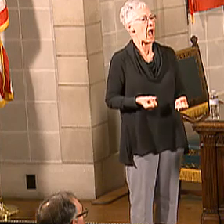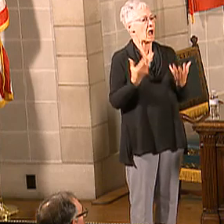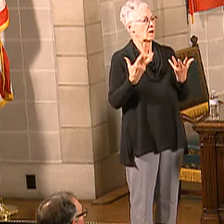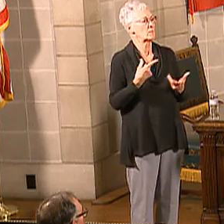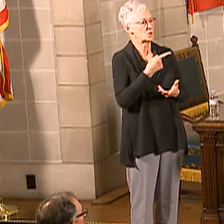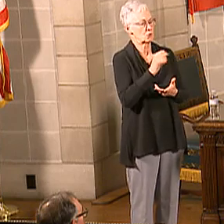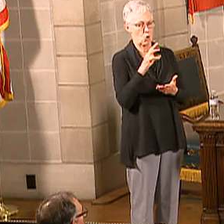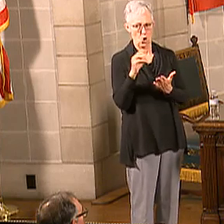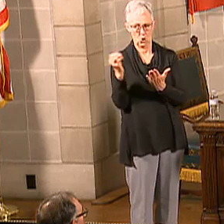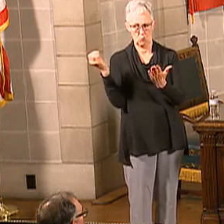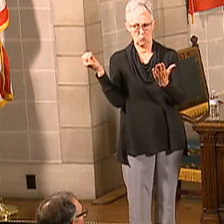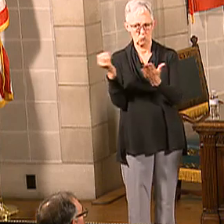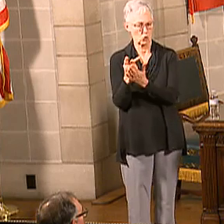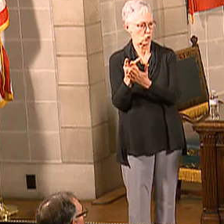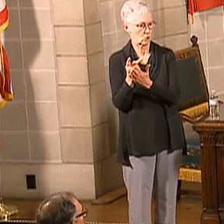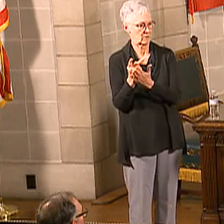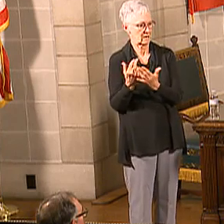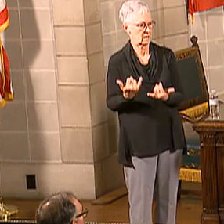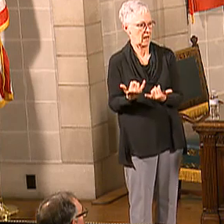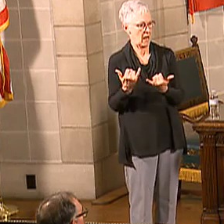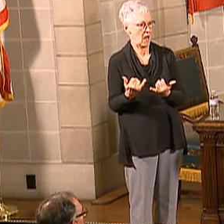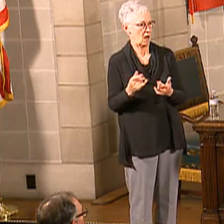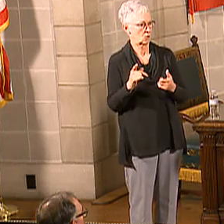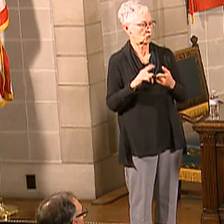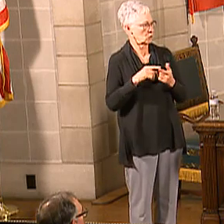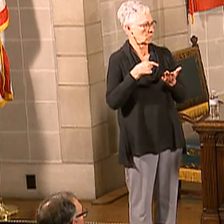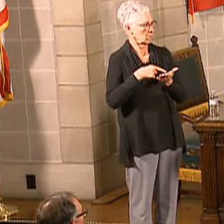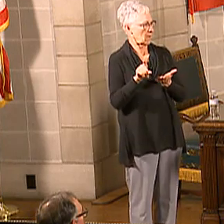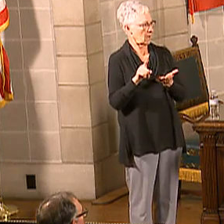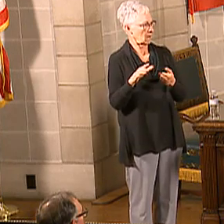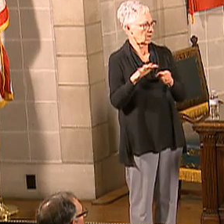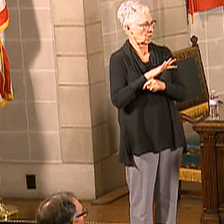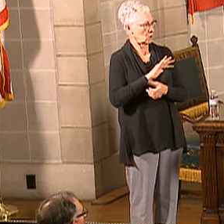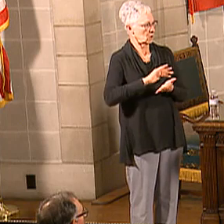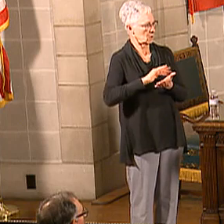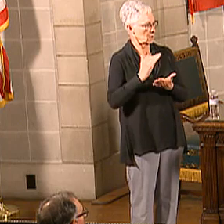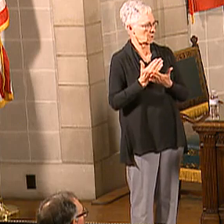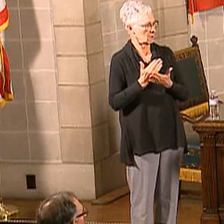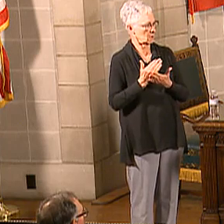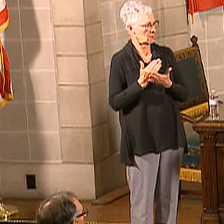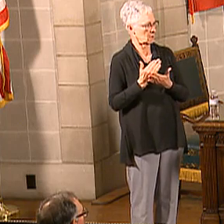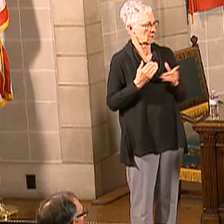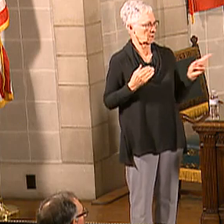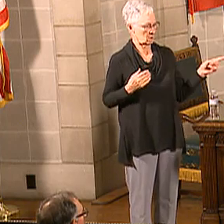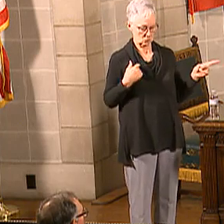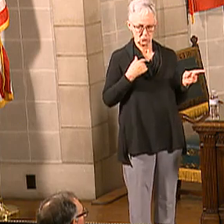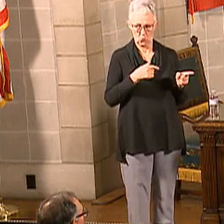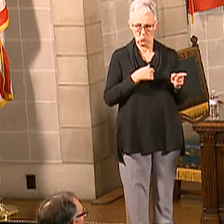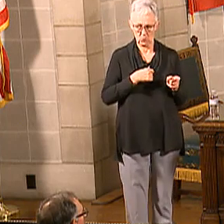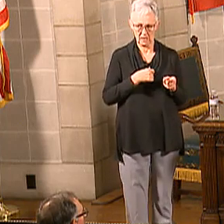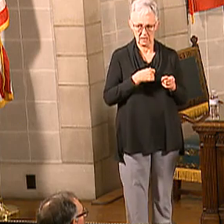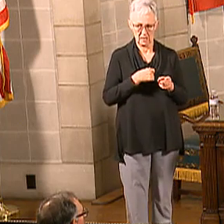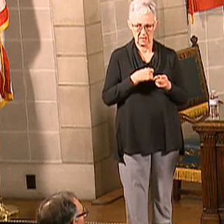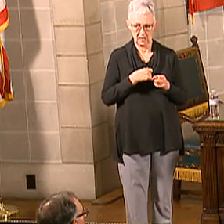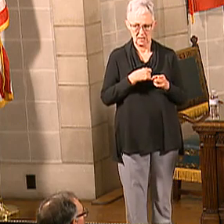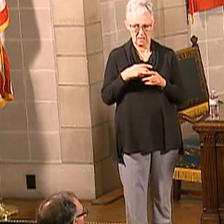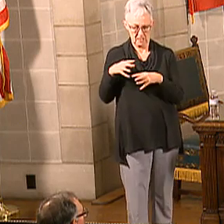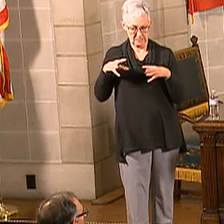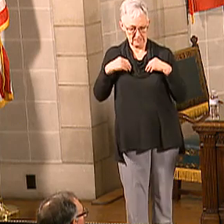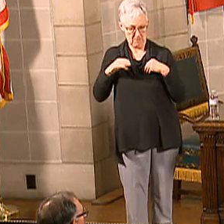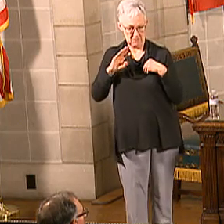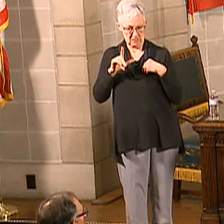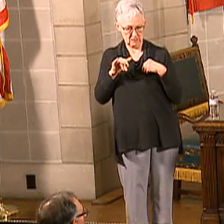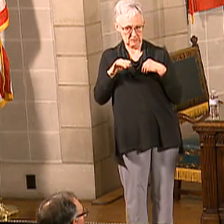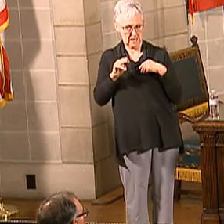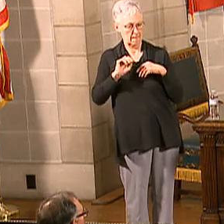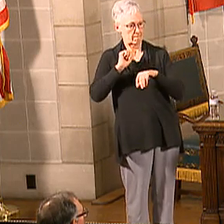saying waiting, but to pay the whole amount, I guess. Well, we take claims in the order that they're filed to a large